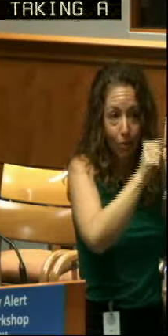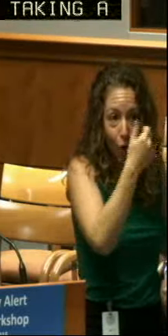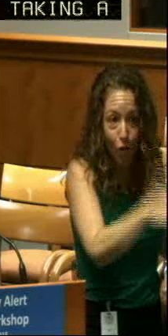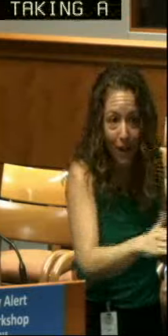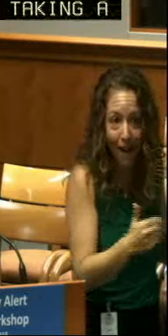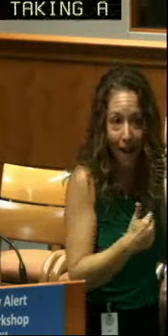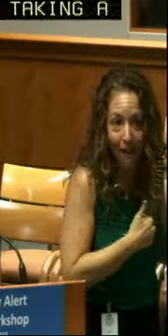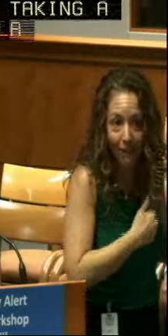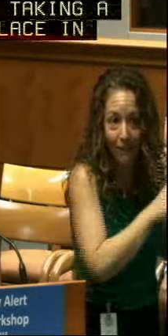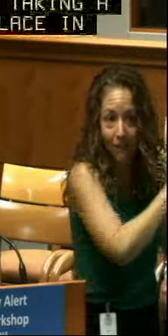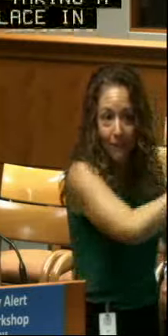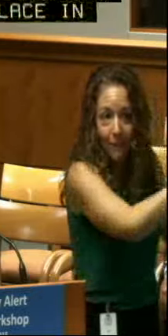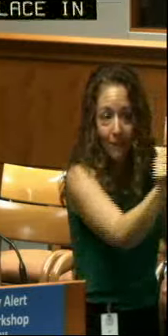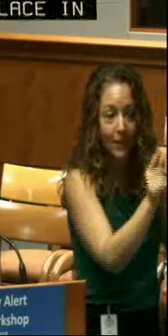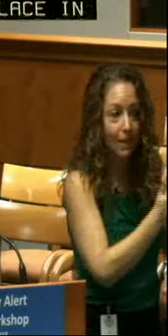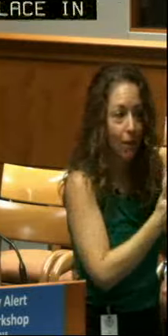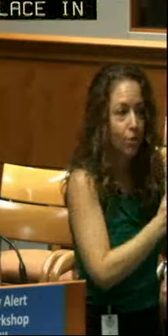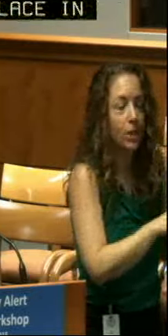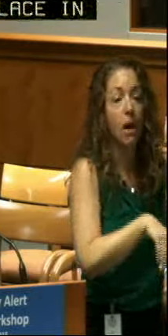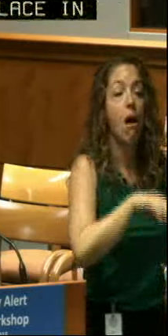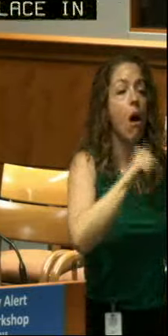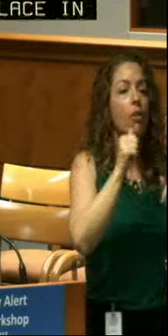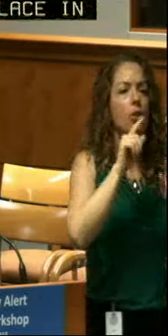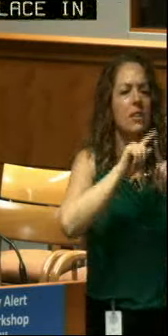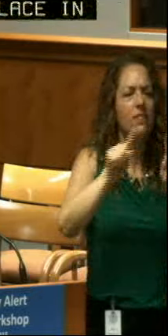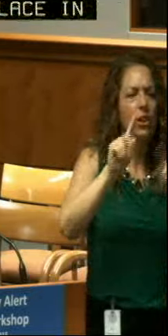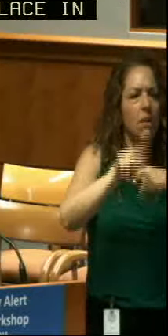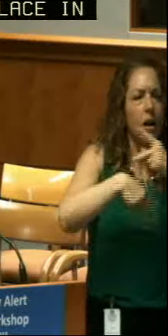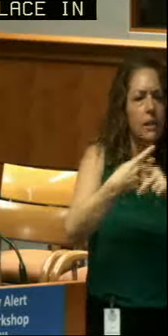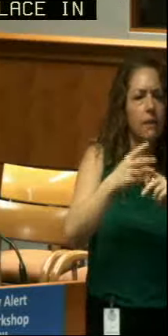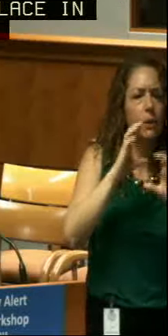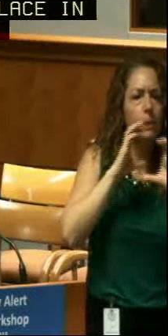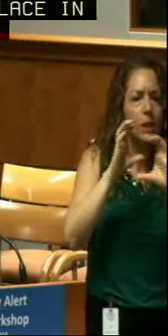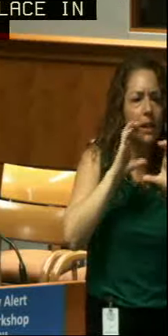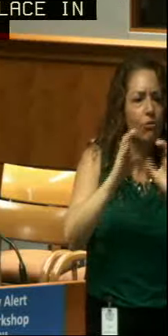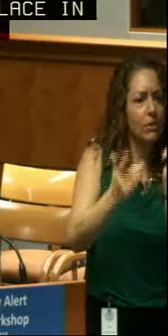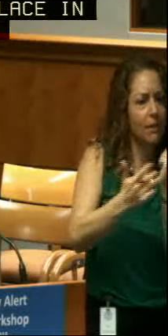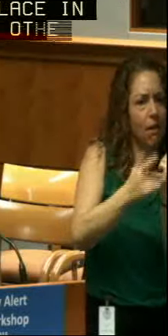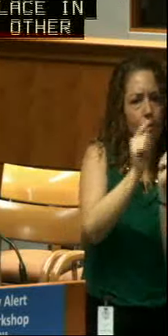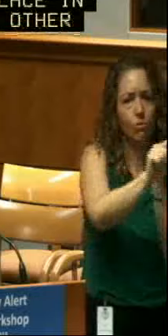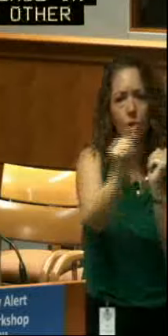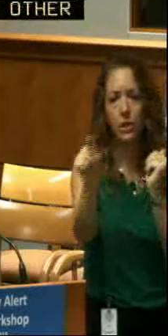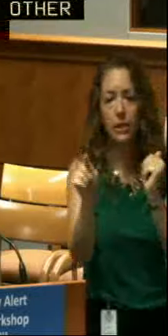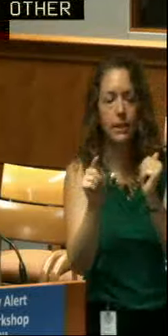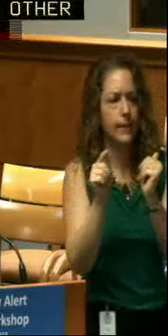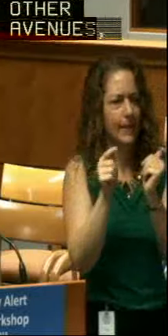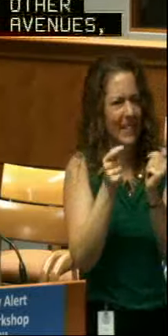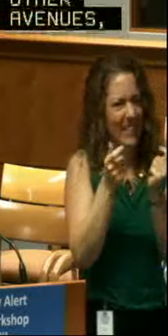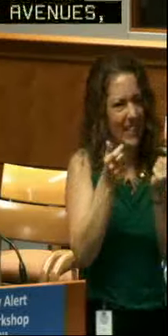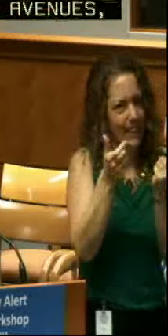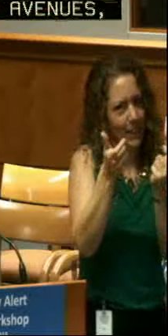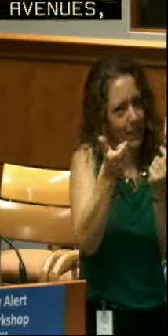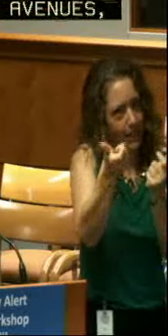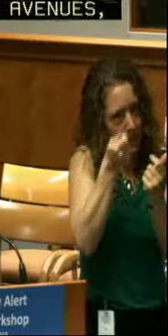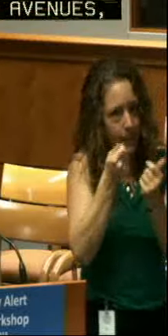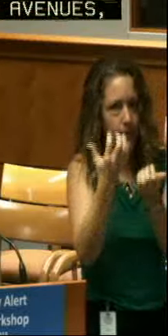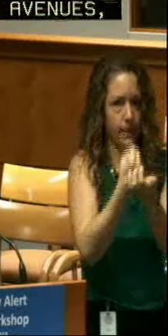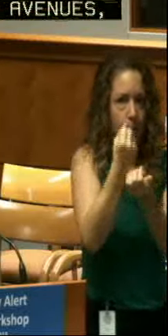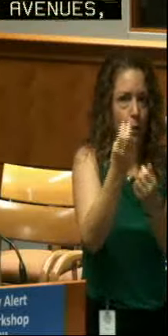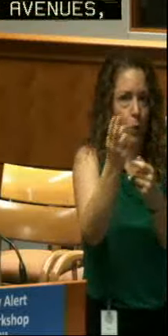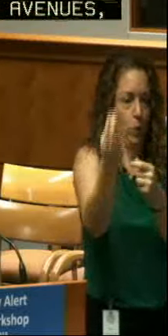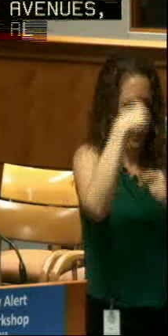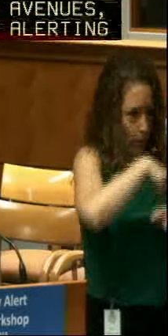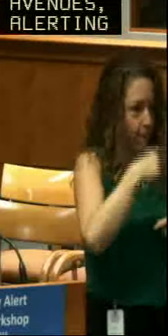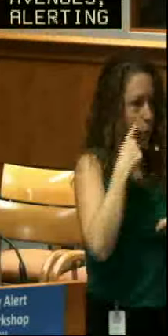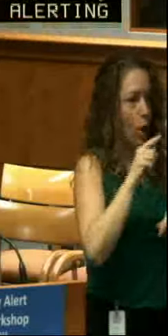kinds of communication avenues, bringing that into the alerting space has great promise